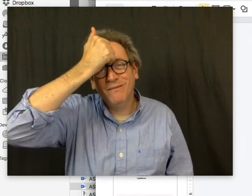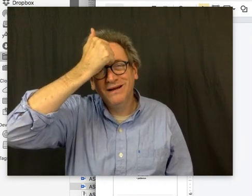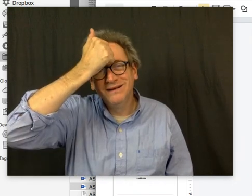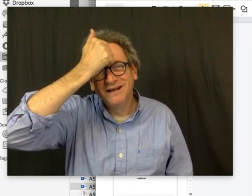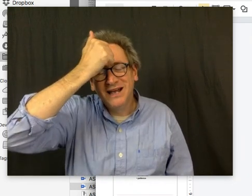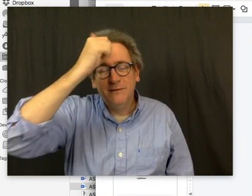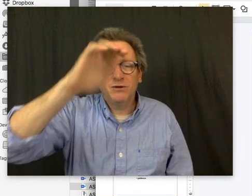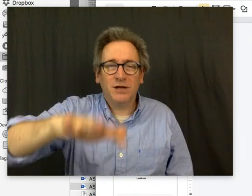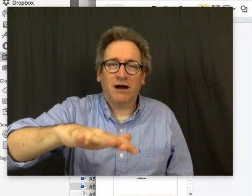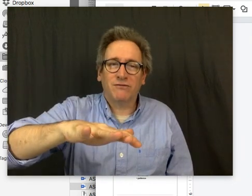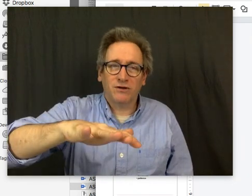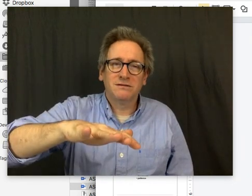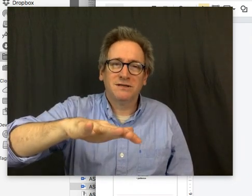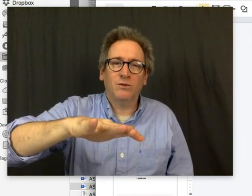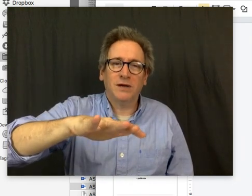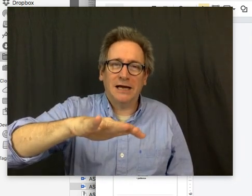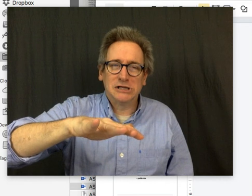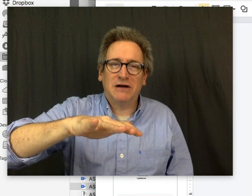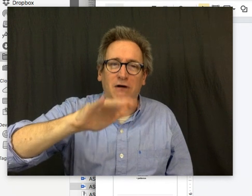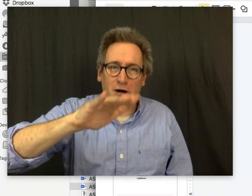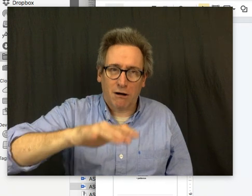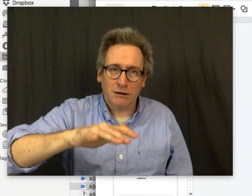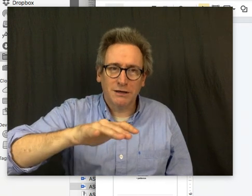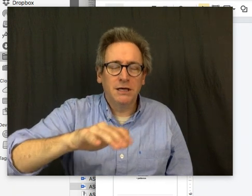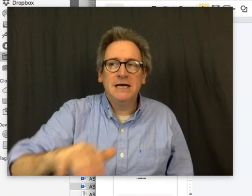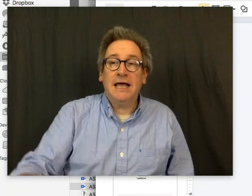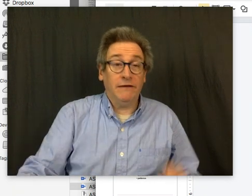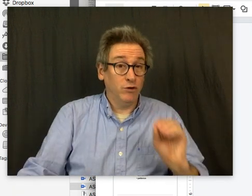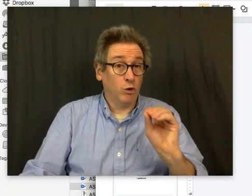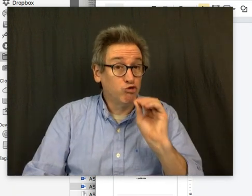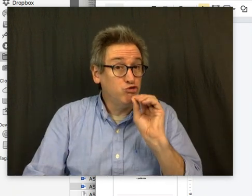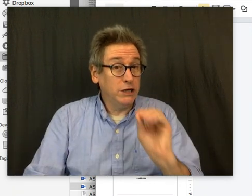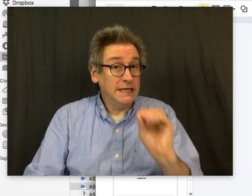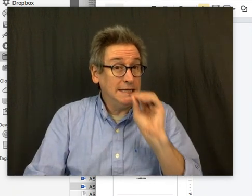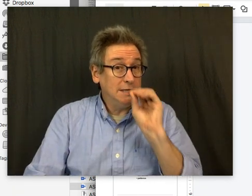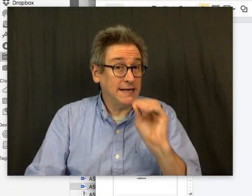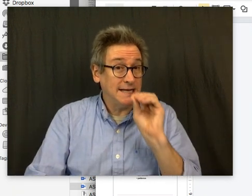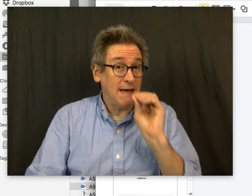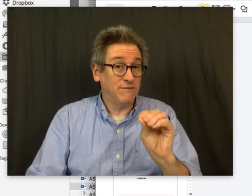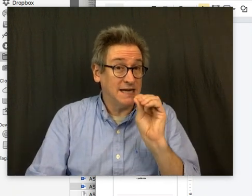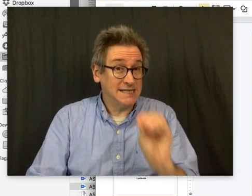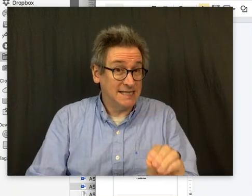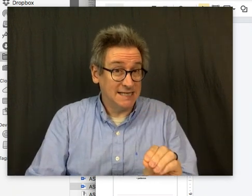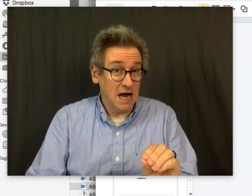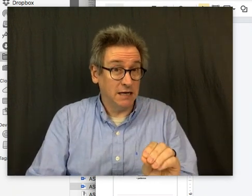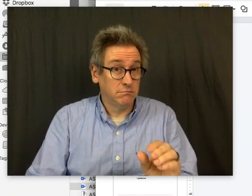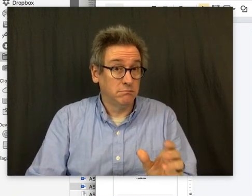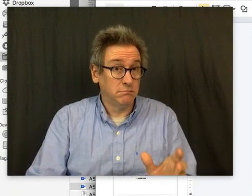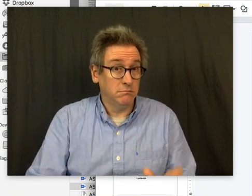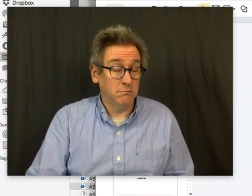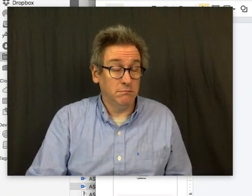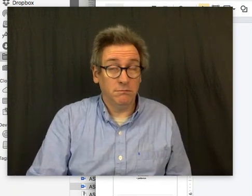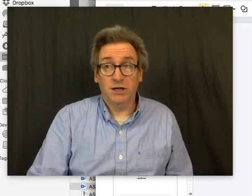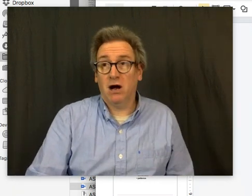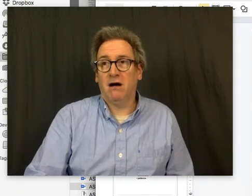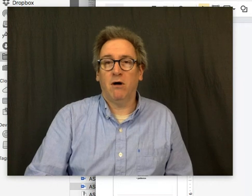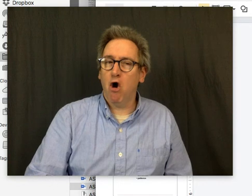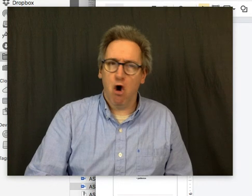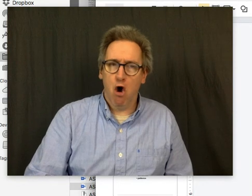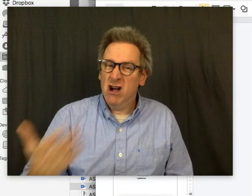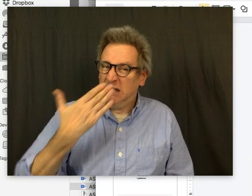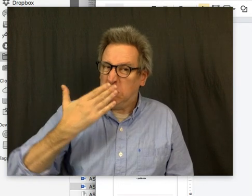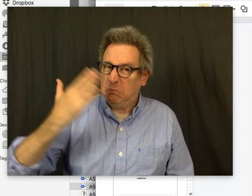Dumb. Really careful. Don't hit yourself hard. If you are really trying to emphasize the sign, you know